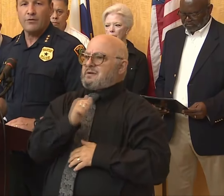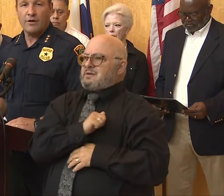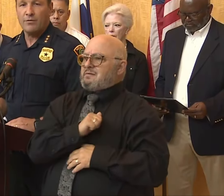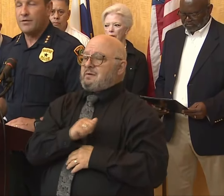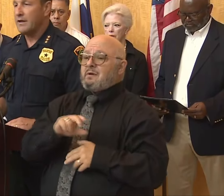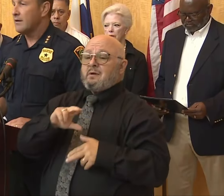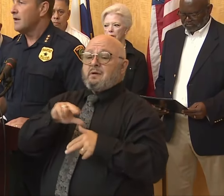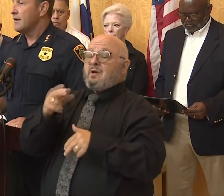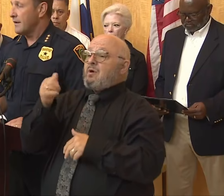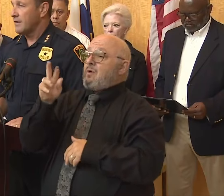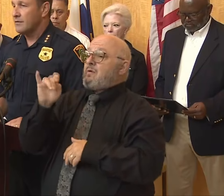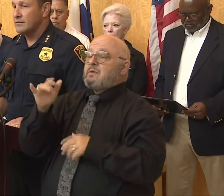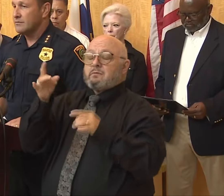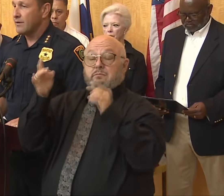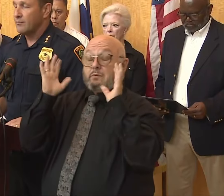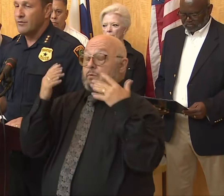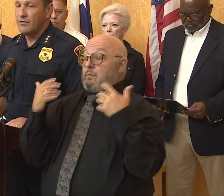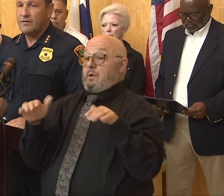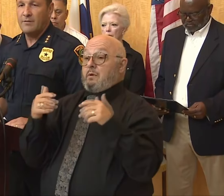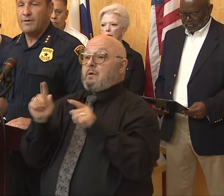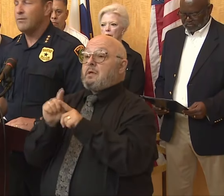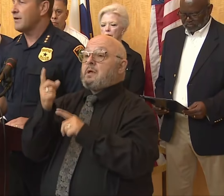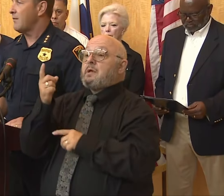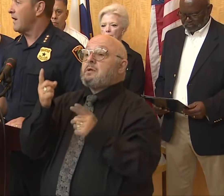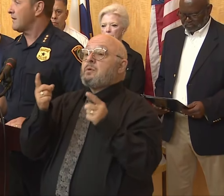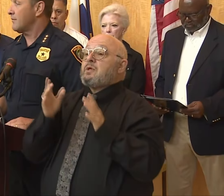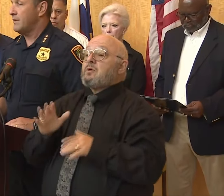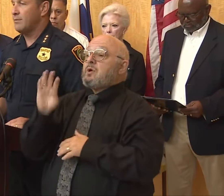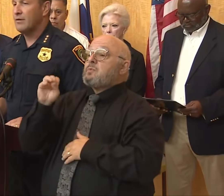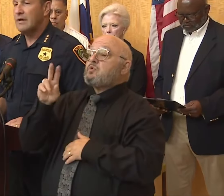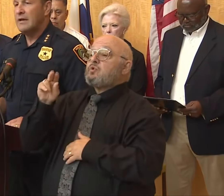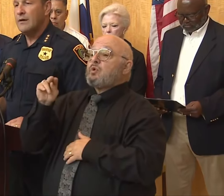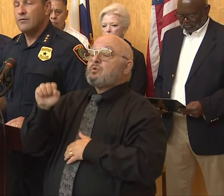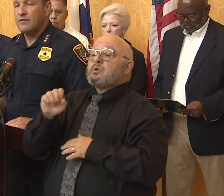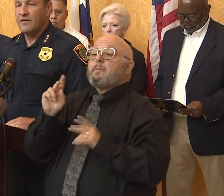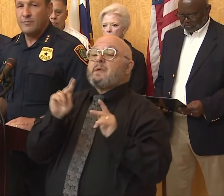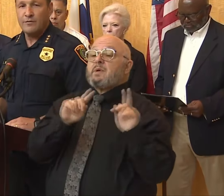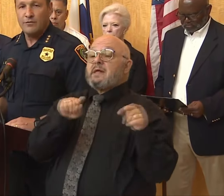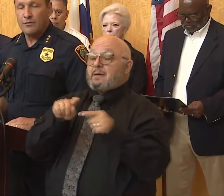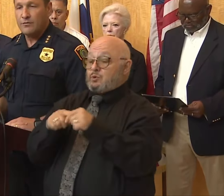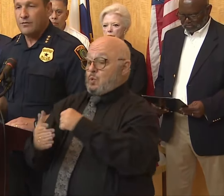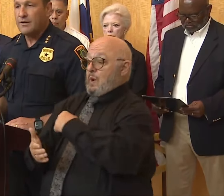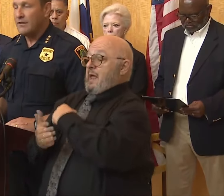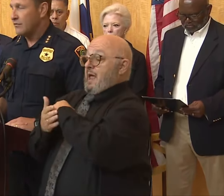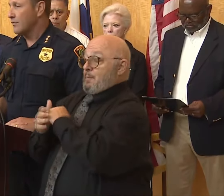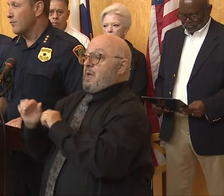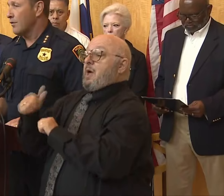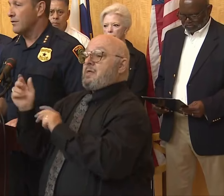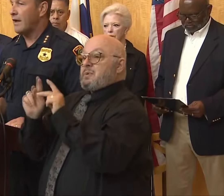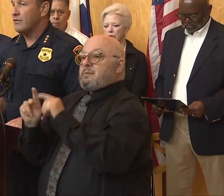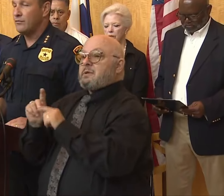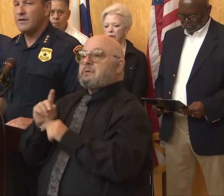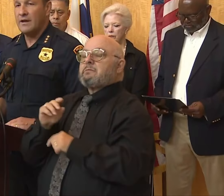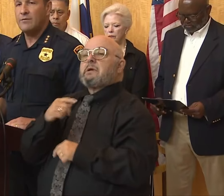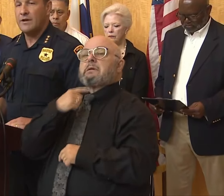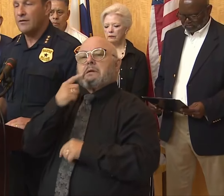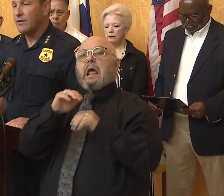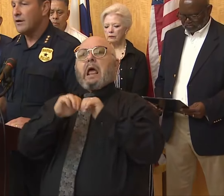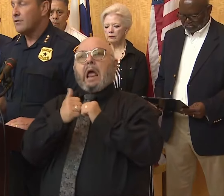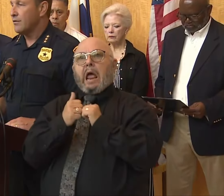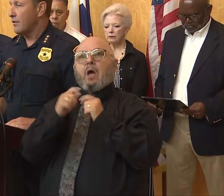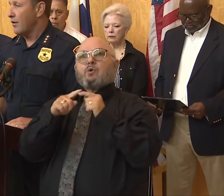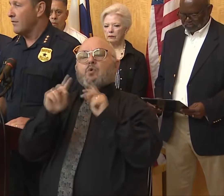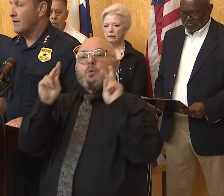was an incredible thing. Like the, Director Munoz said, people came out and helped people. It was a testament to the nation, to the world, how Houston came